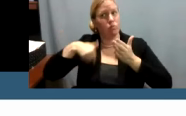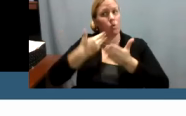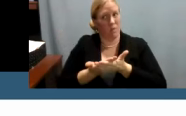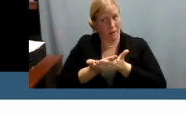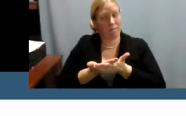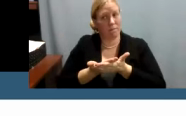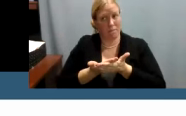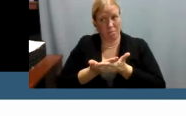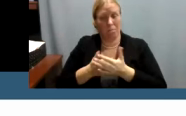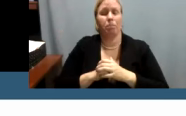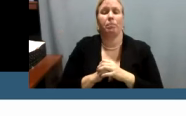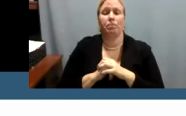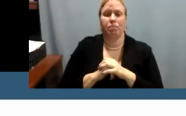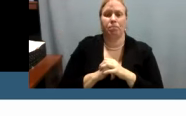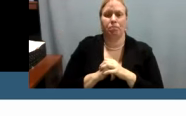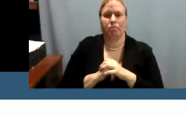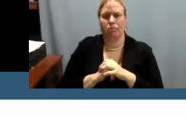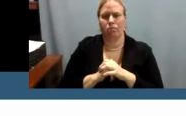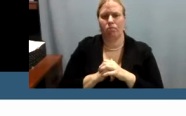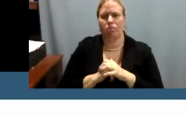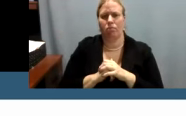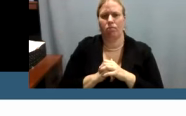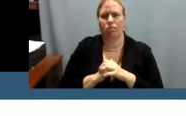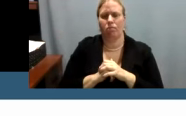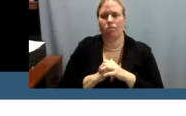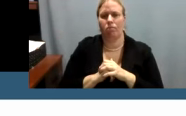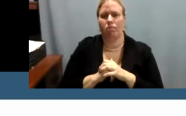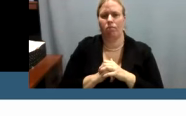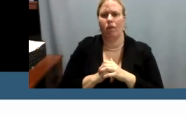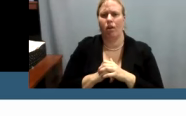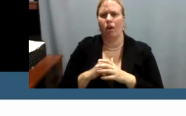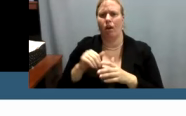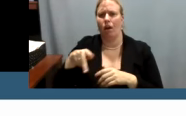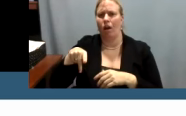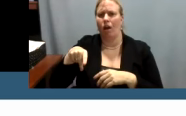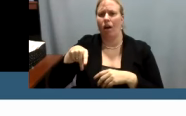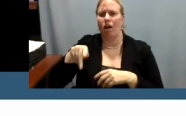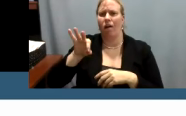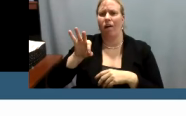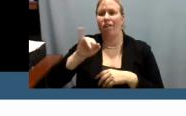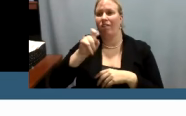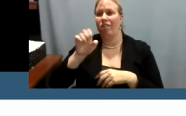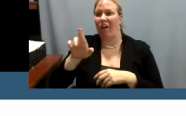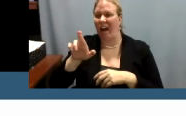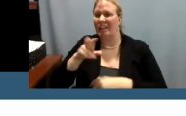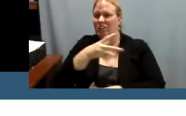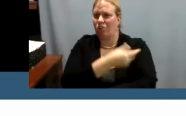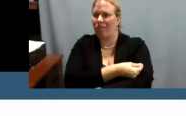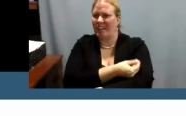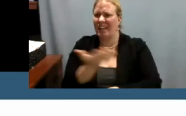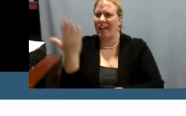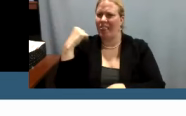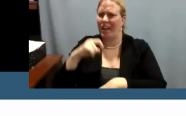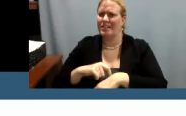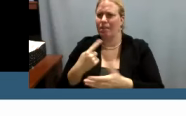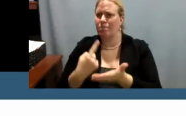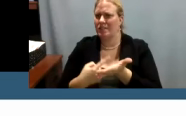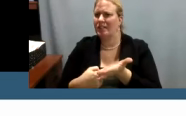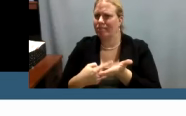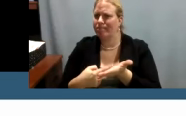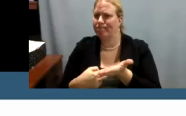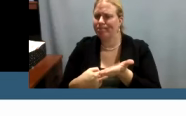just quickly i know uh we talked about the pfizer vaccine moderna vaccine um during our last presser but um we